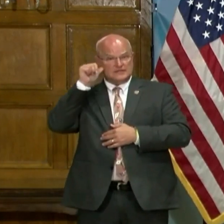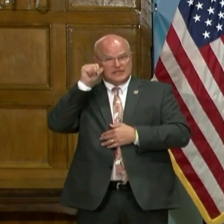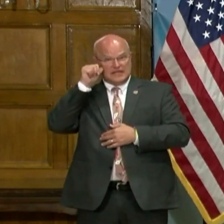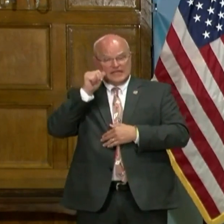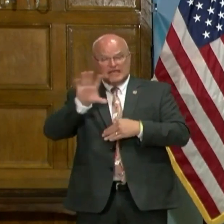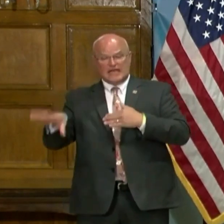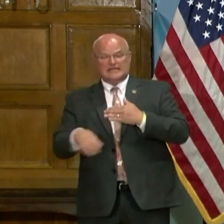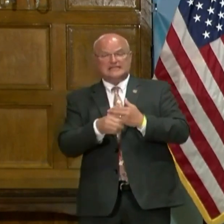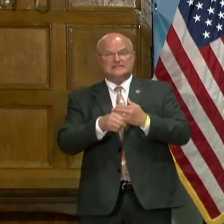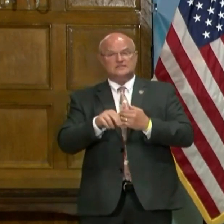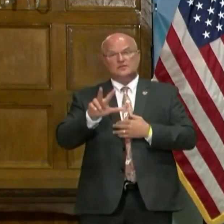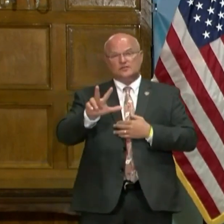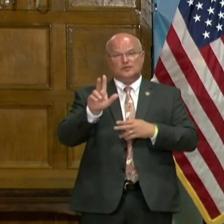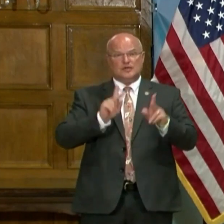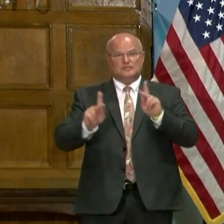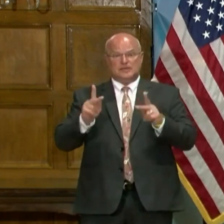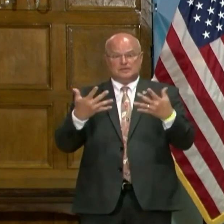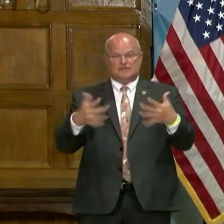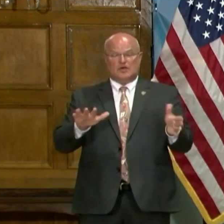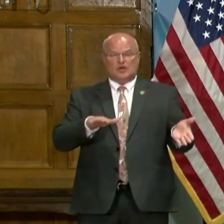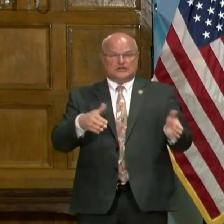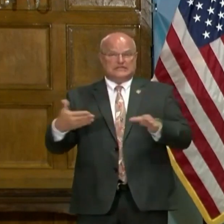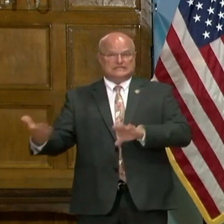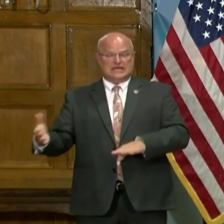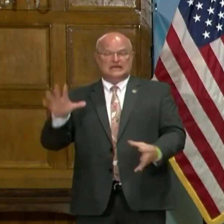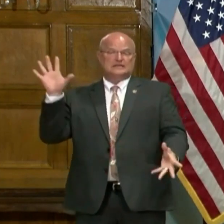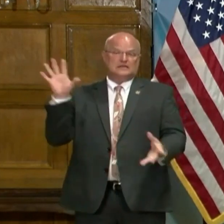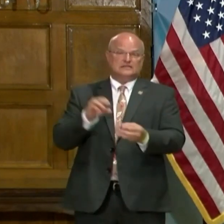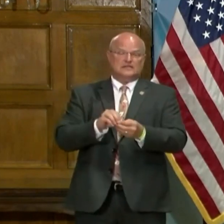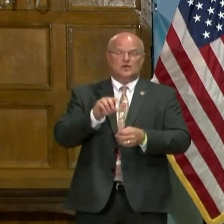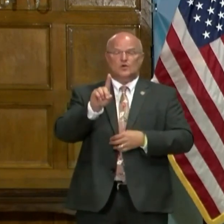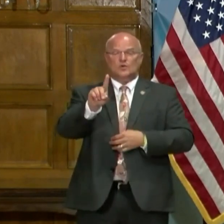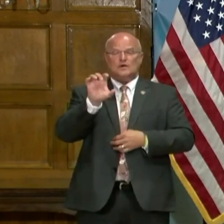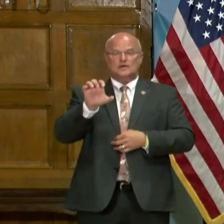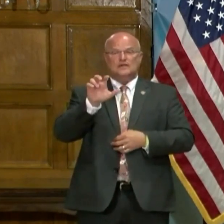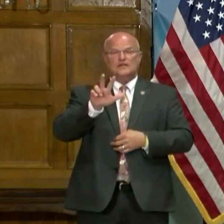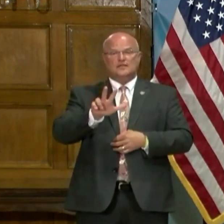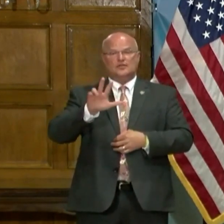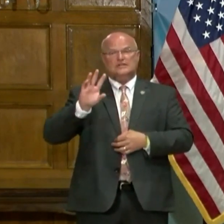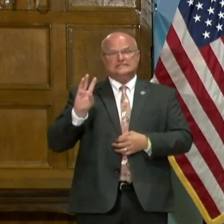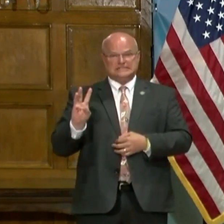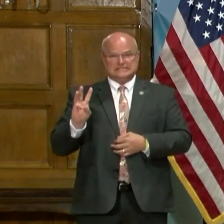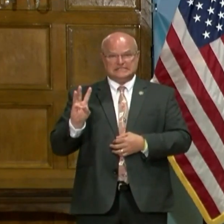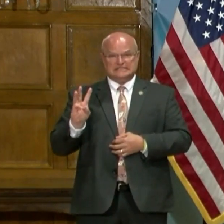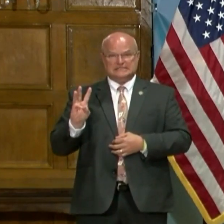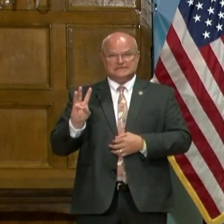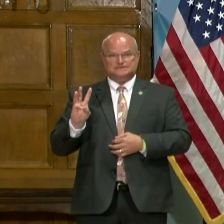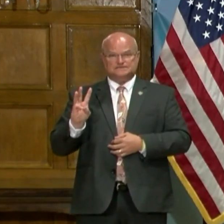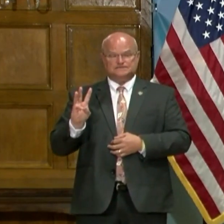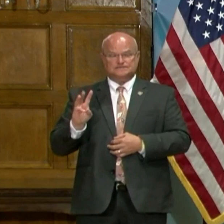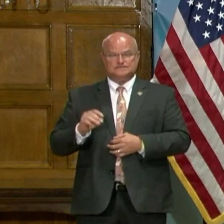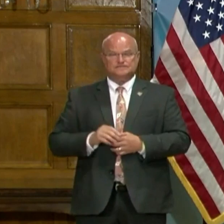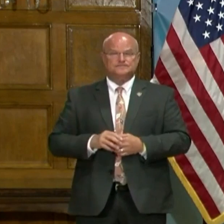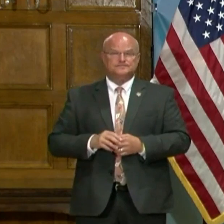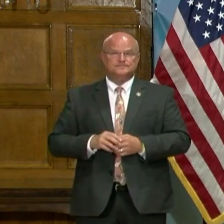We have additional 3 Arkansans that have died. That brings us to 136.